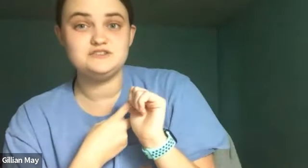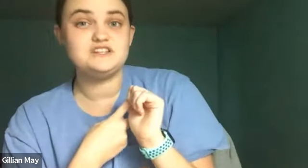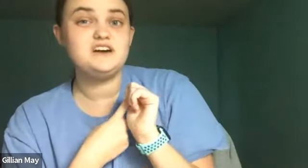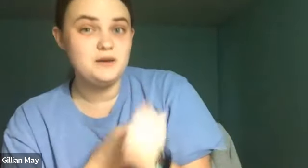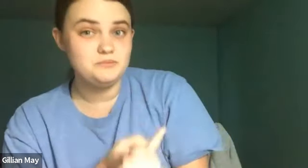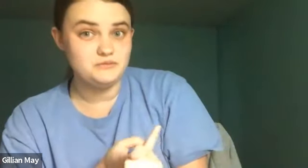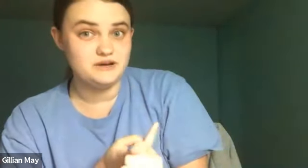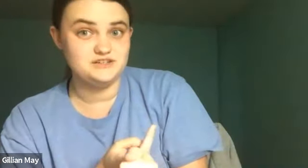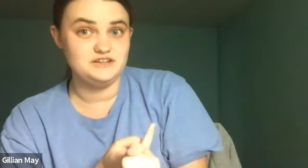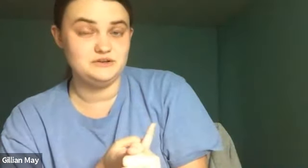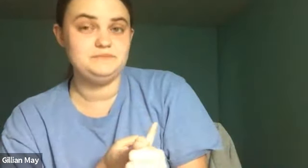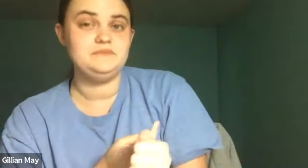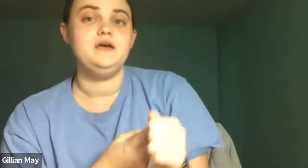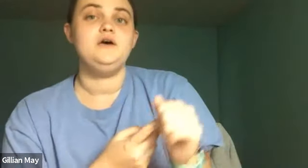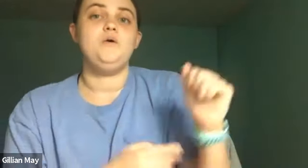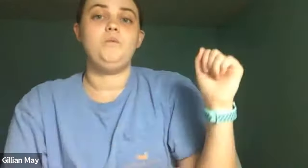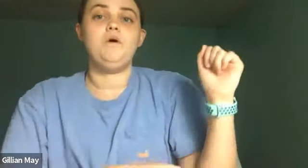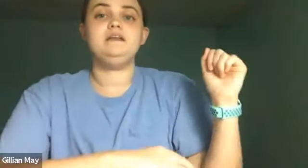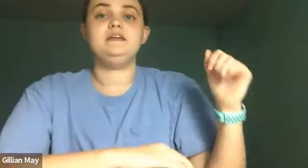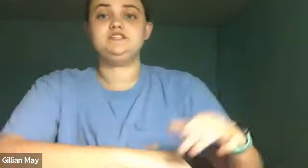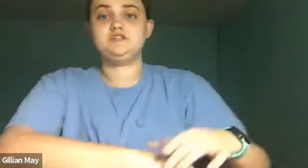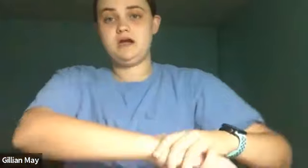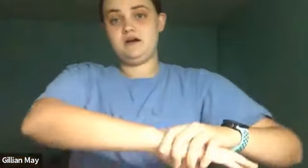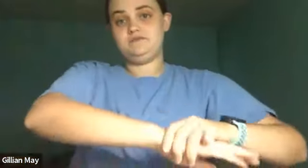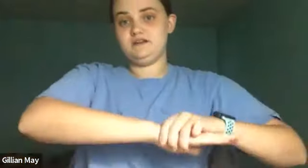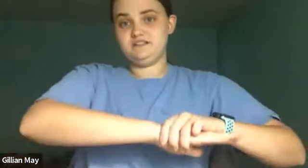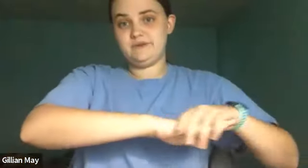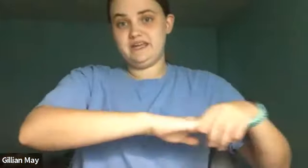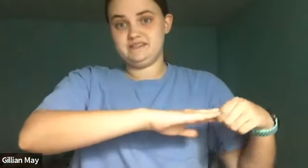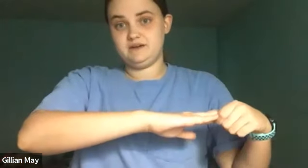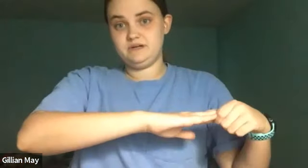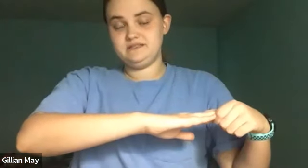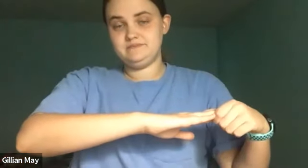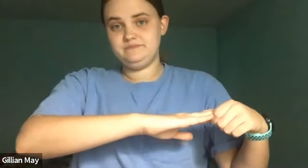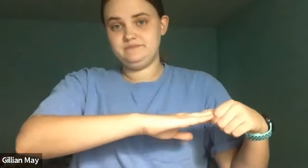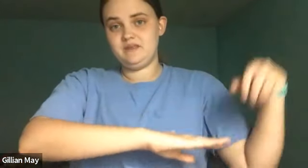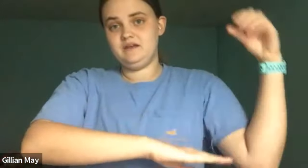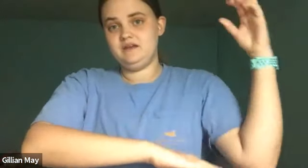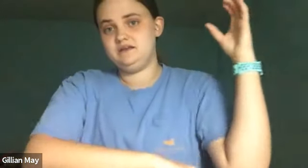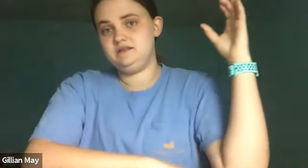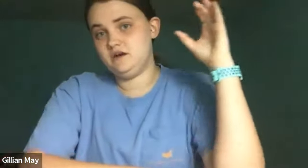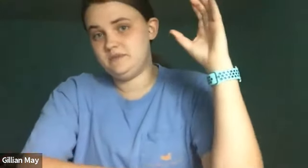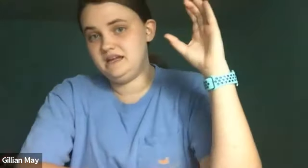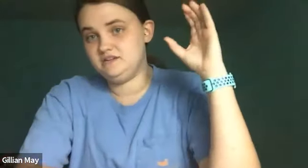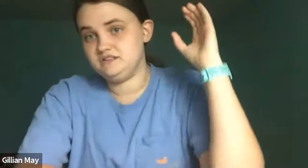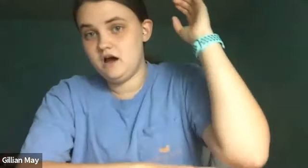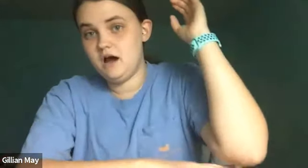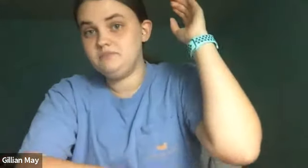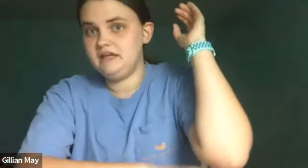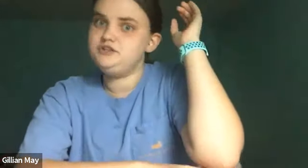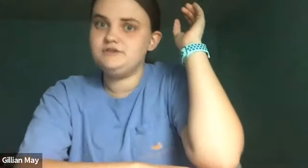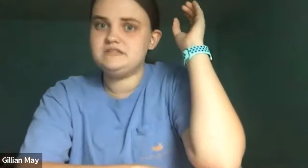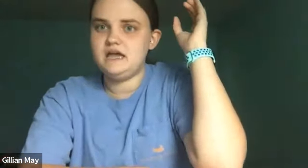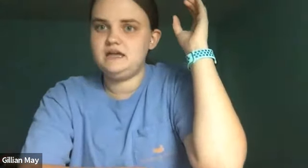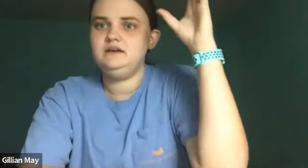a couple of ways you can do it. One is you have non-dominant hand sideways, dominant hand on top, like you do day,